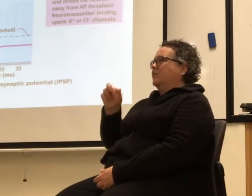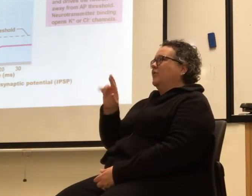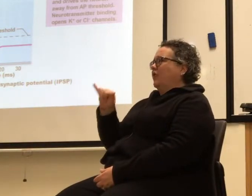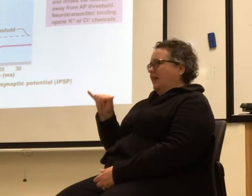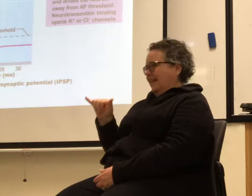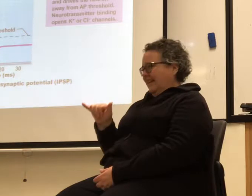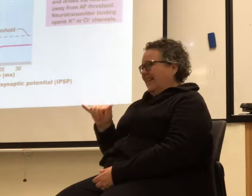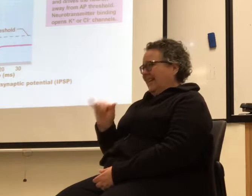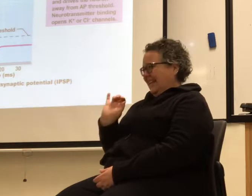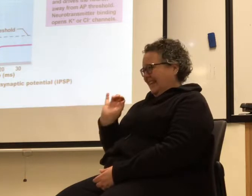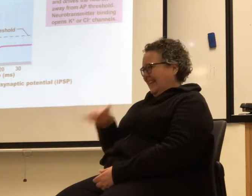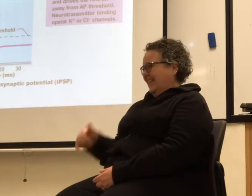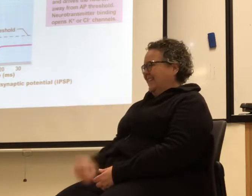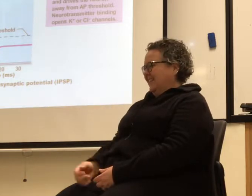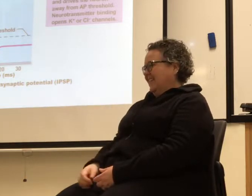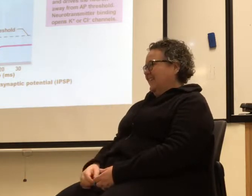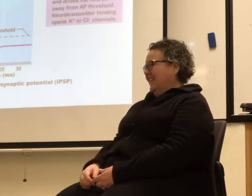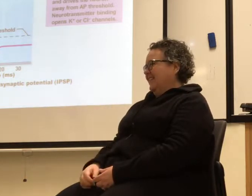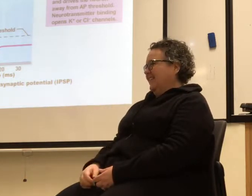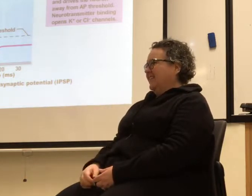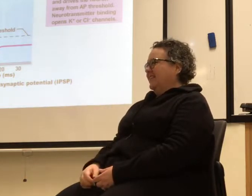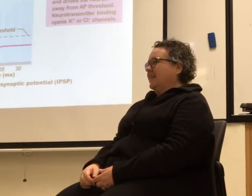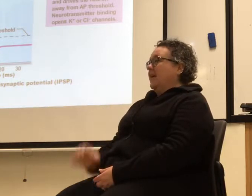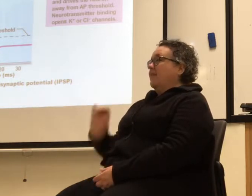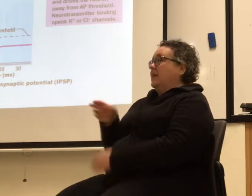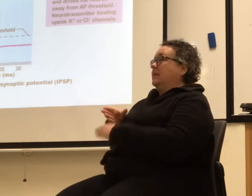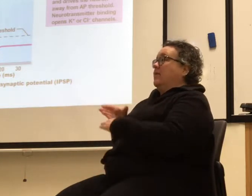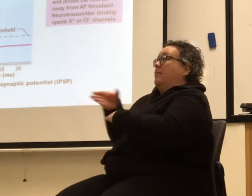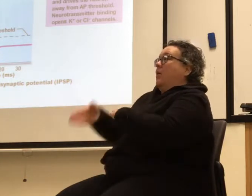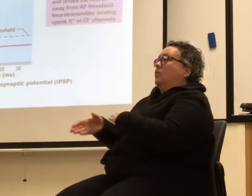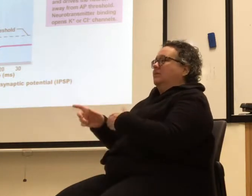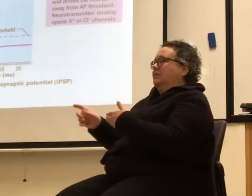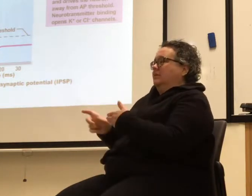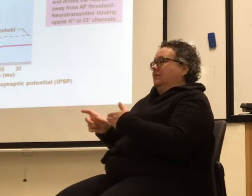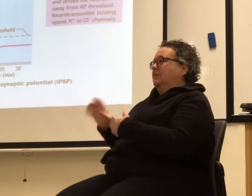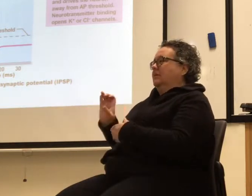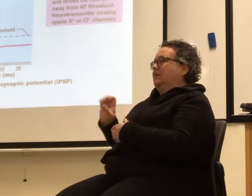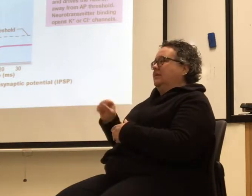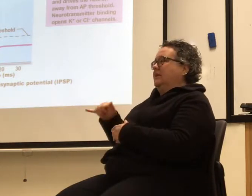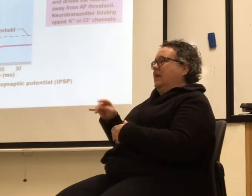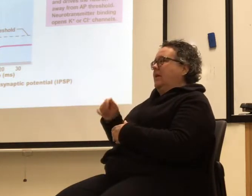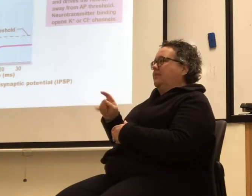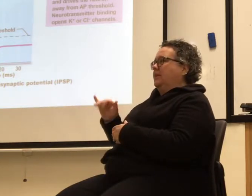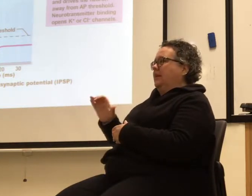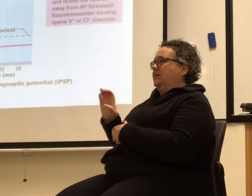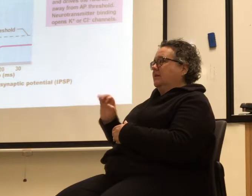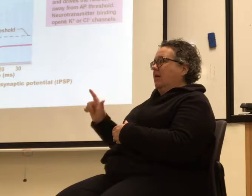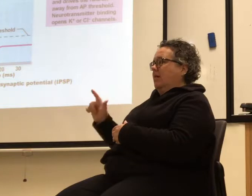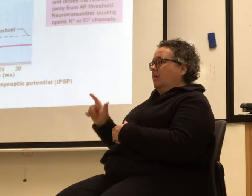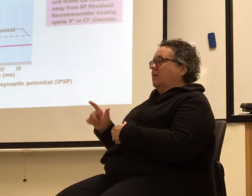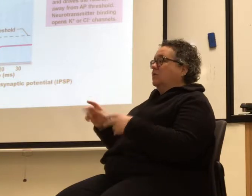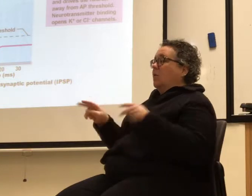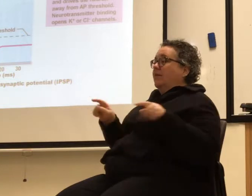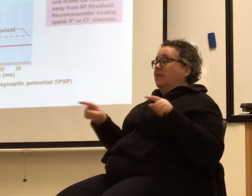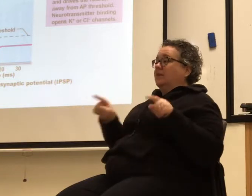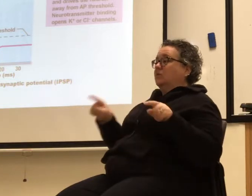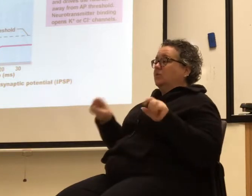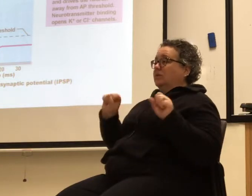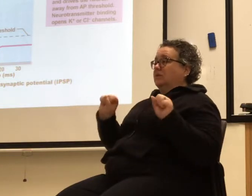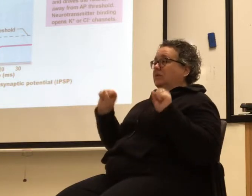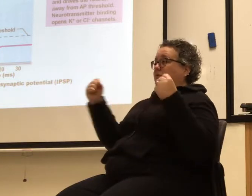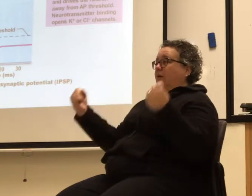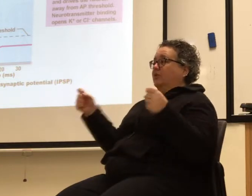In the postsynaptic cell, that is. So, in these two scenarios, EPSP, IPSP,